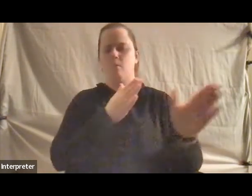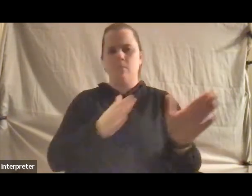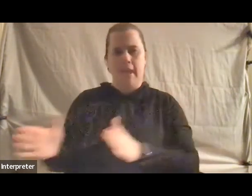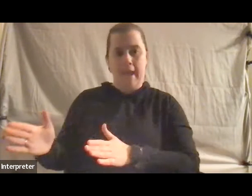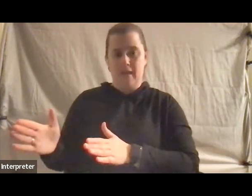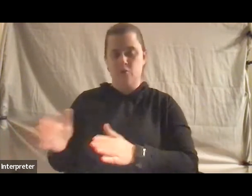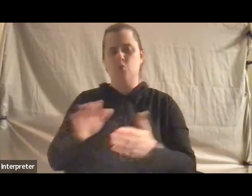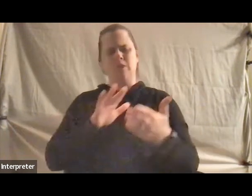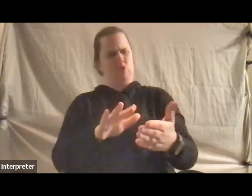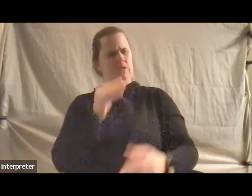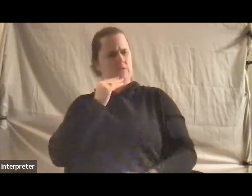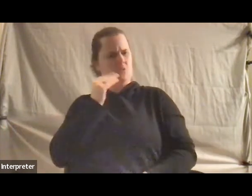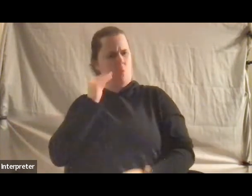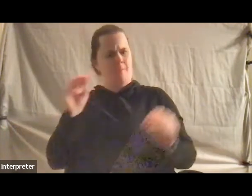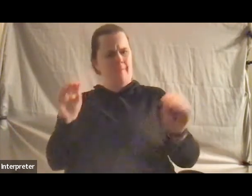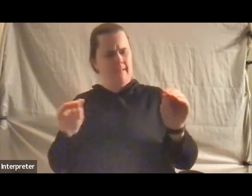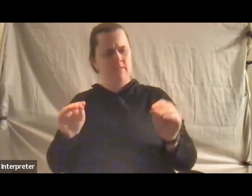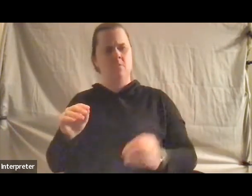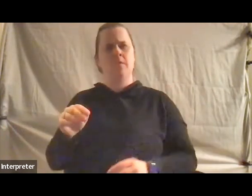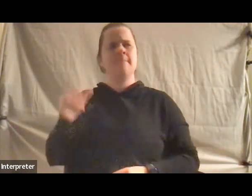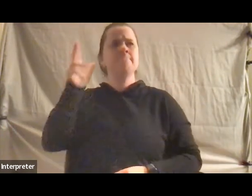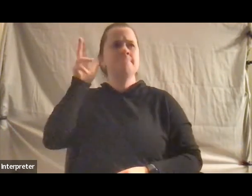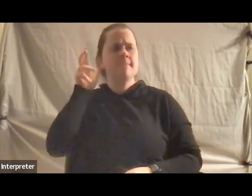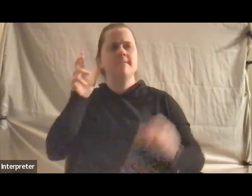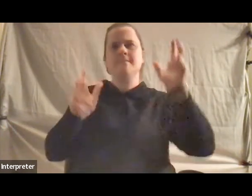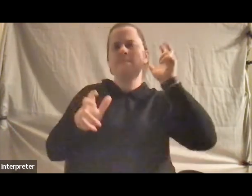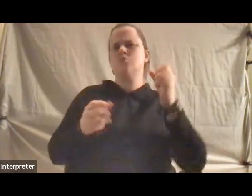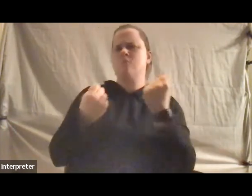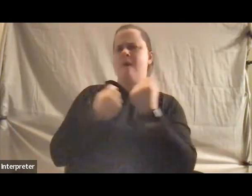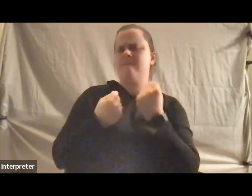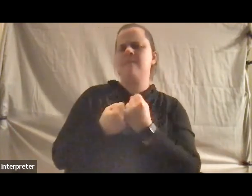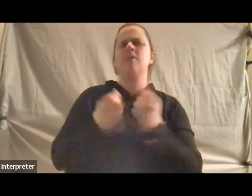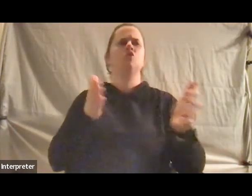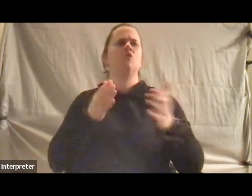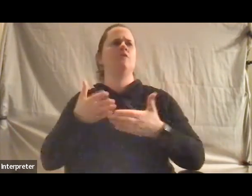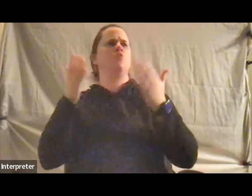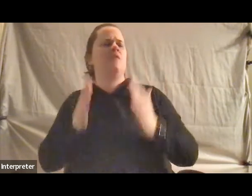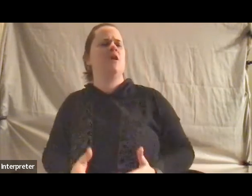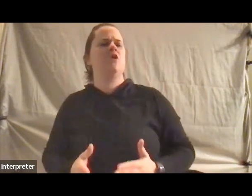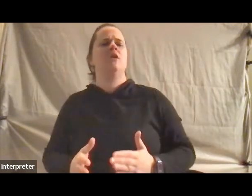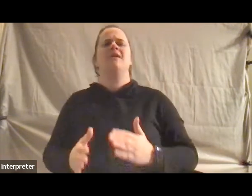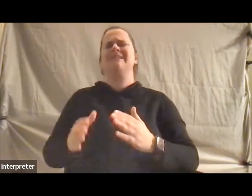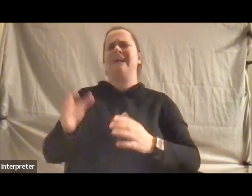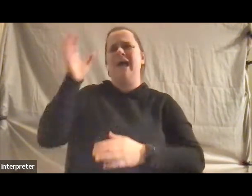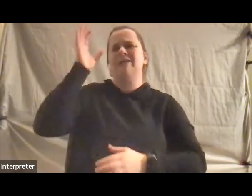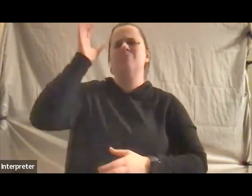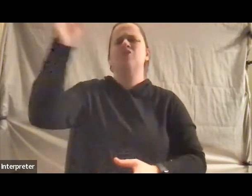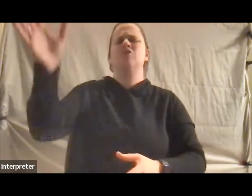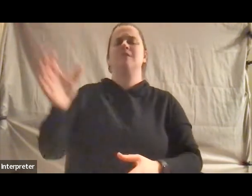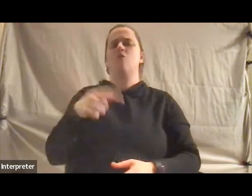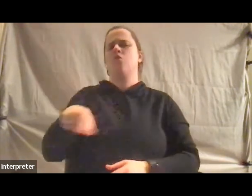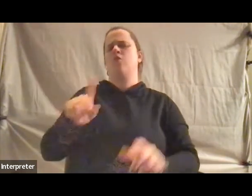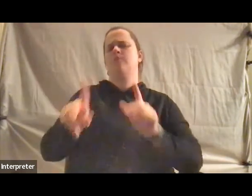specifically, we have listened to the advocates, the service providers, subject matter experts, and those